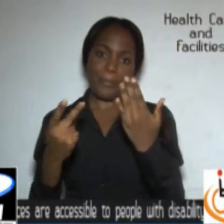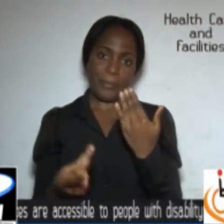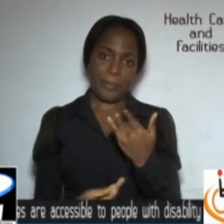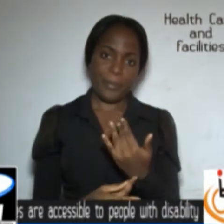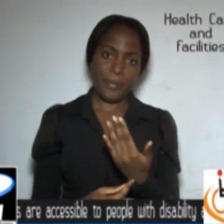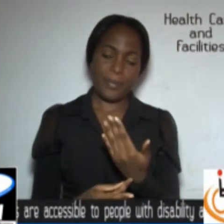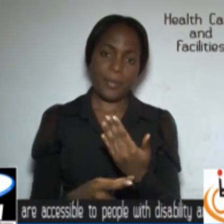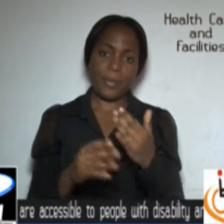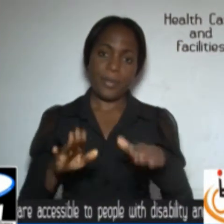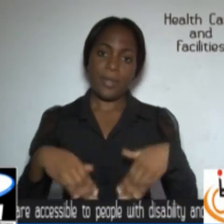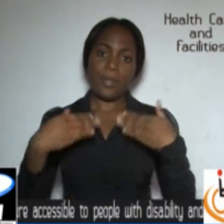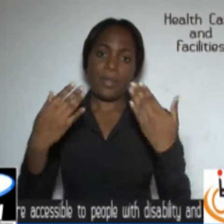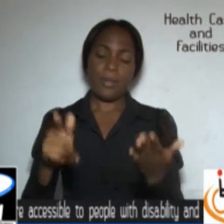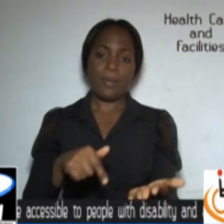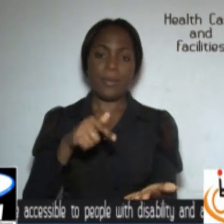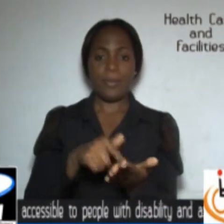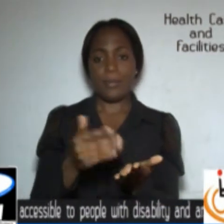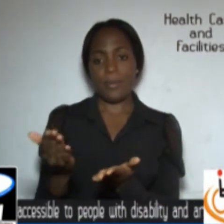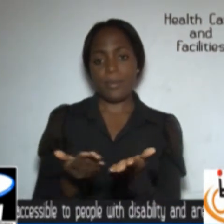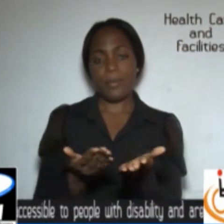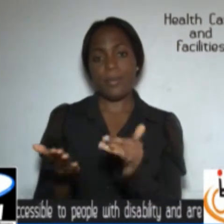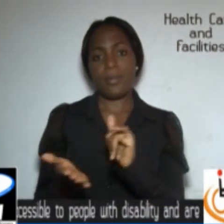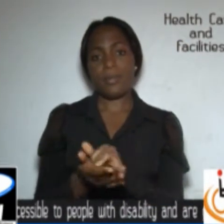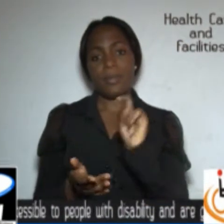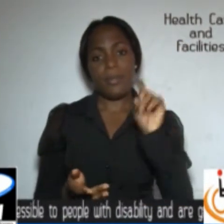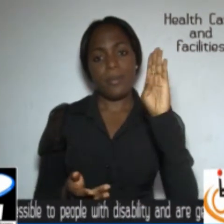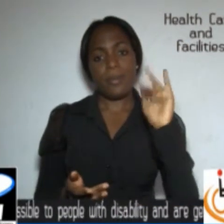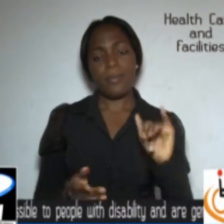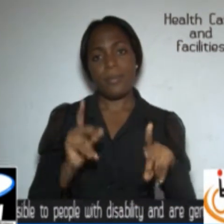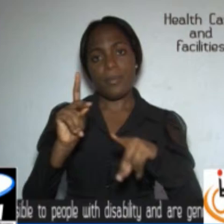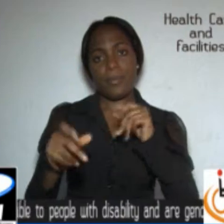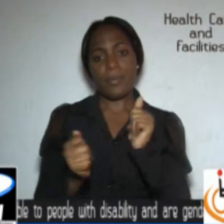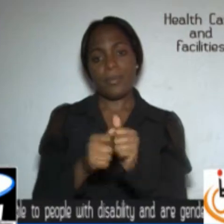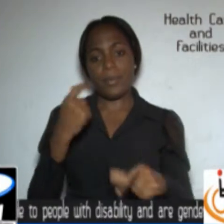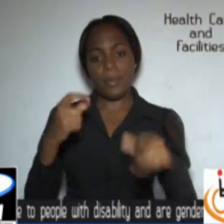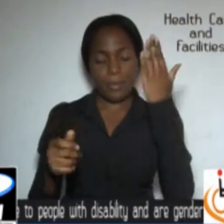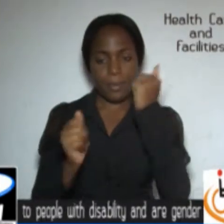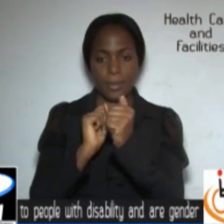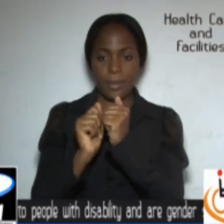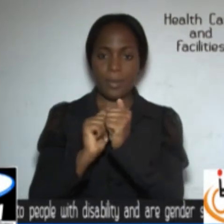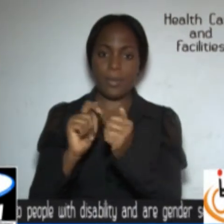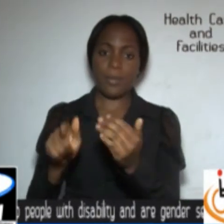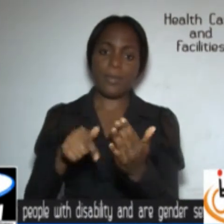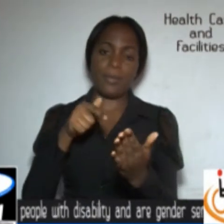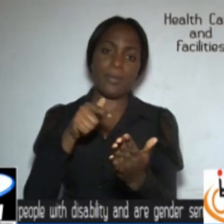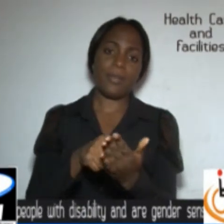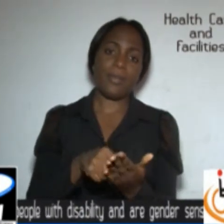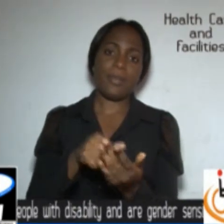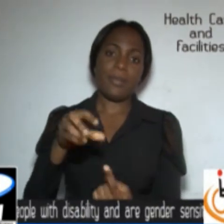with disabilities specifically because of their disabilities, including early identification and